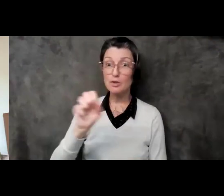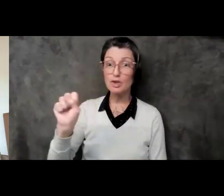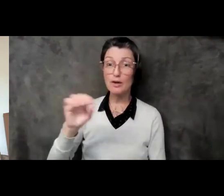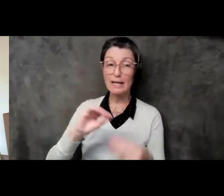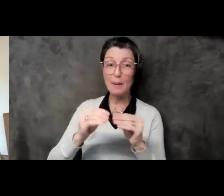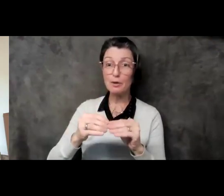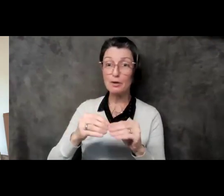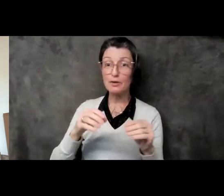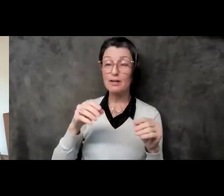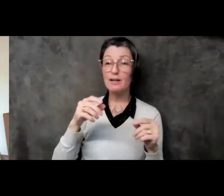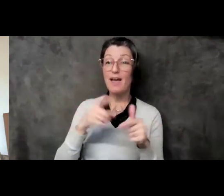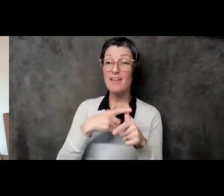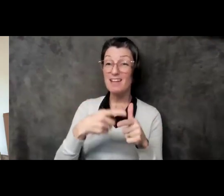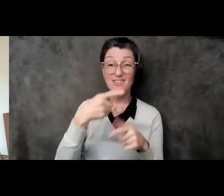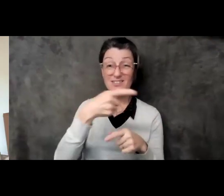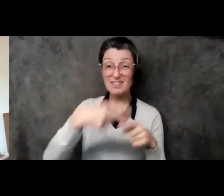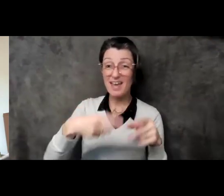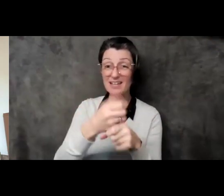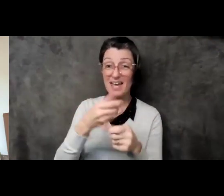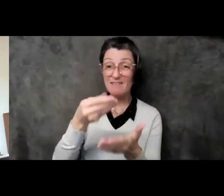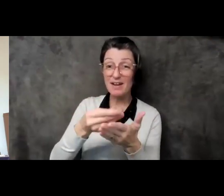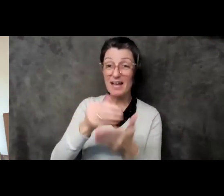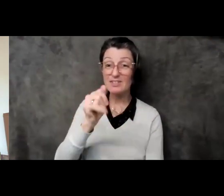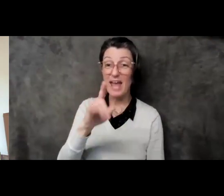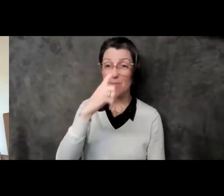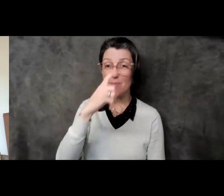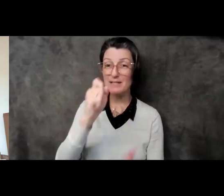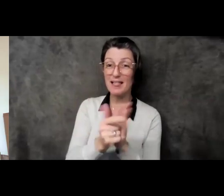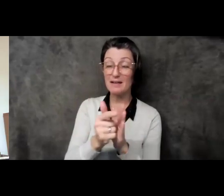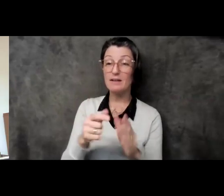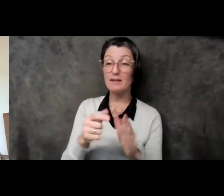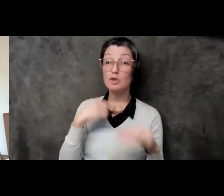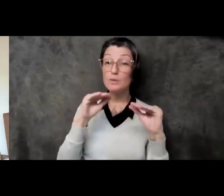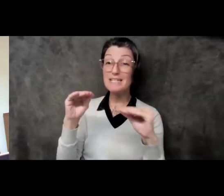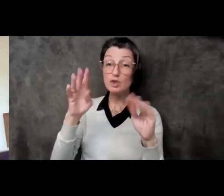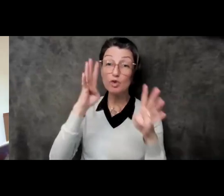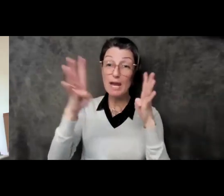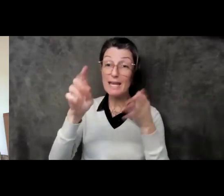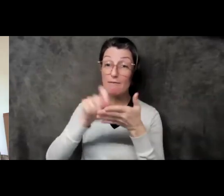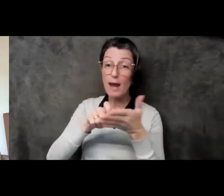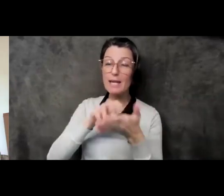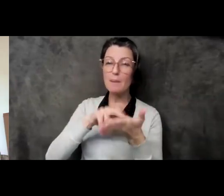quote, illegal. To teach creative writing means you've got to